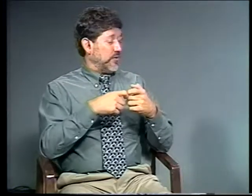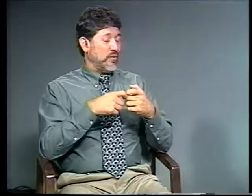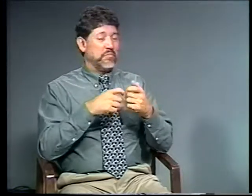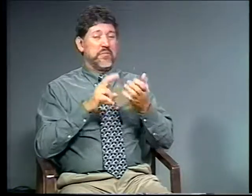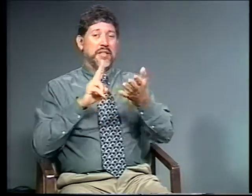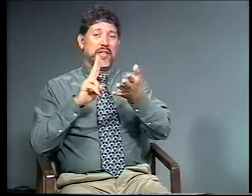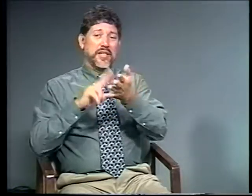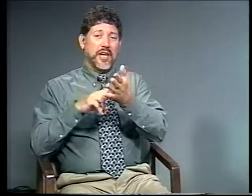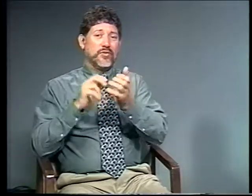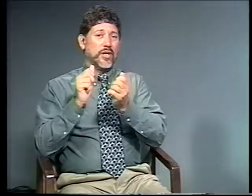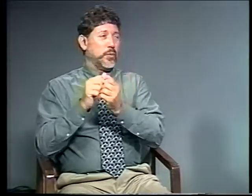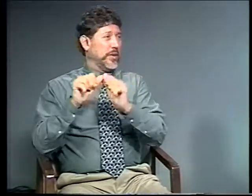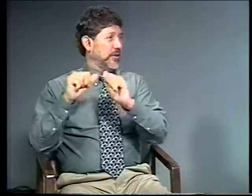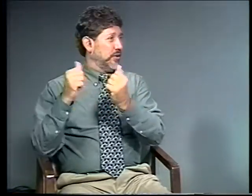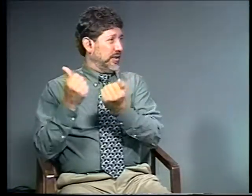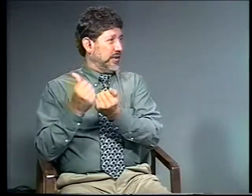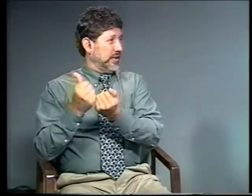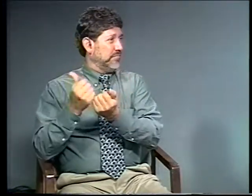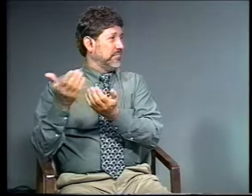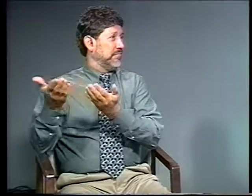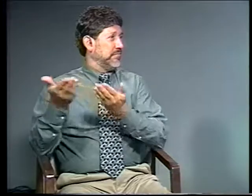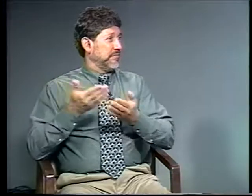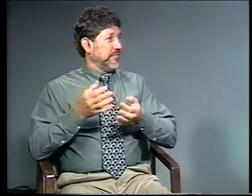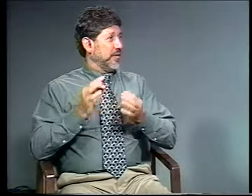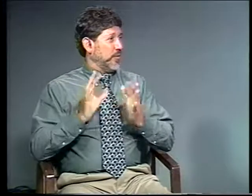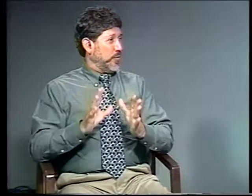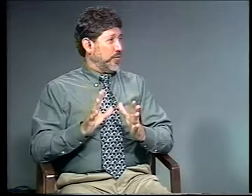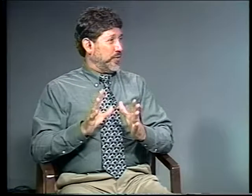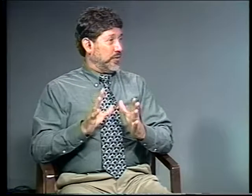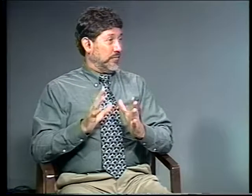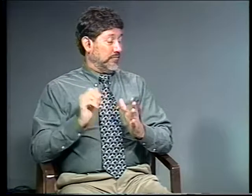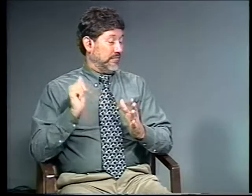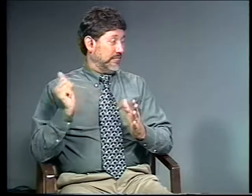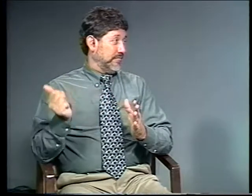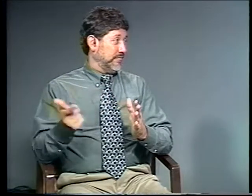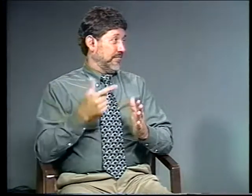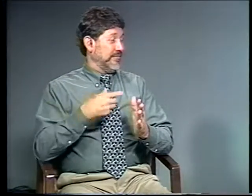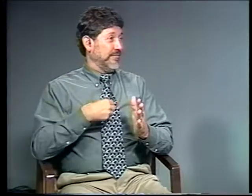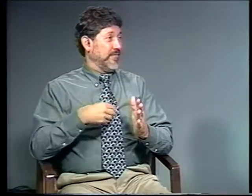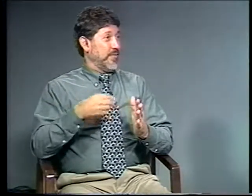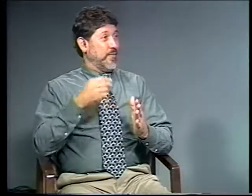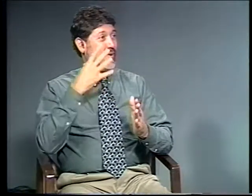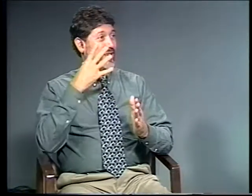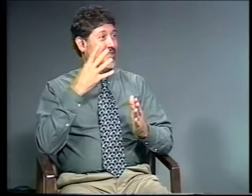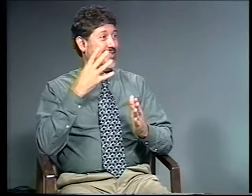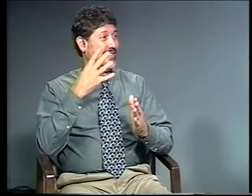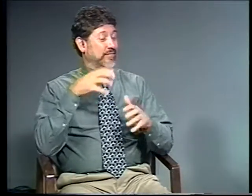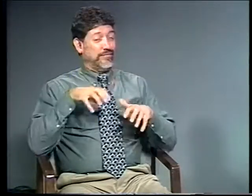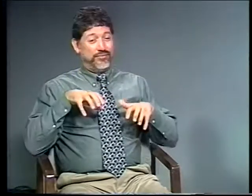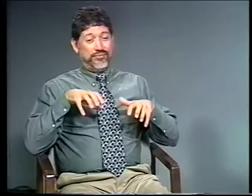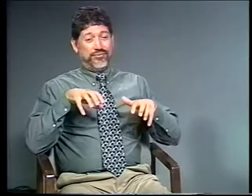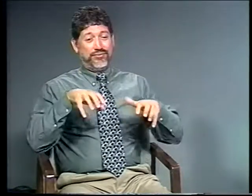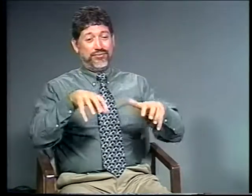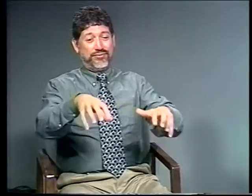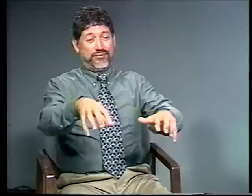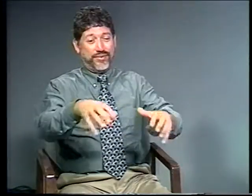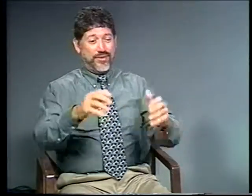most everyone spoke English, but there were some that spoke Spanish, and we contracted with an agency to provide an